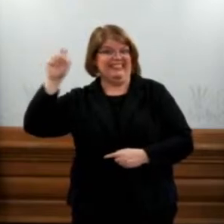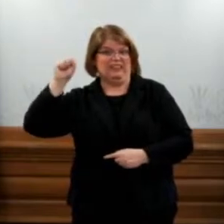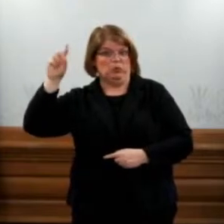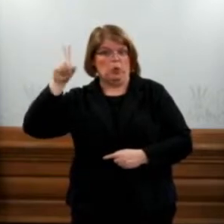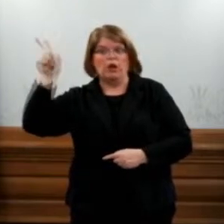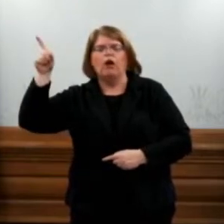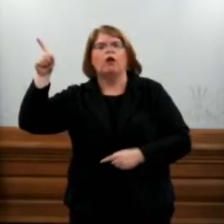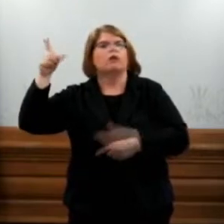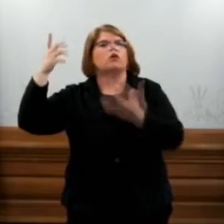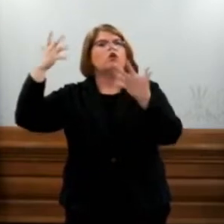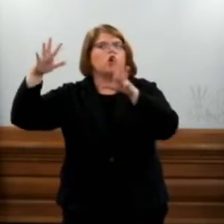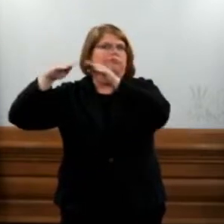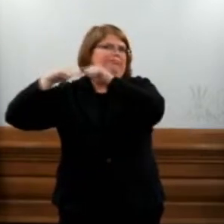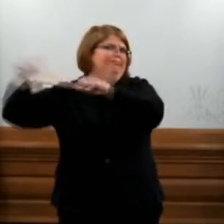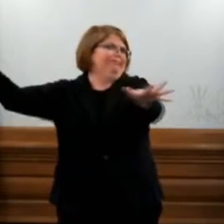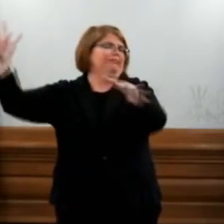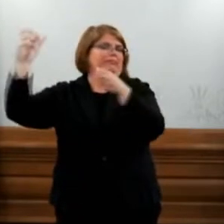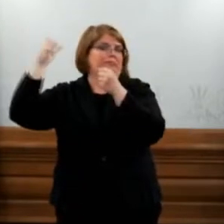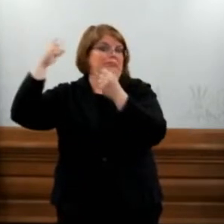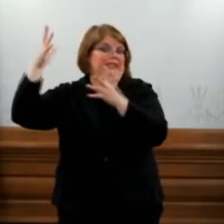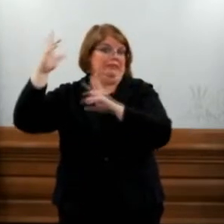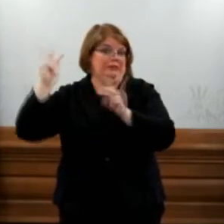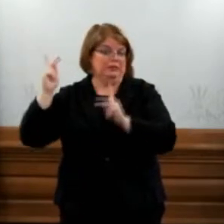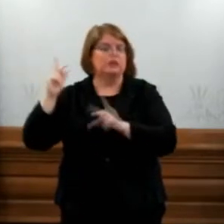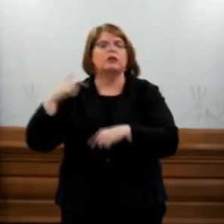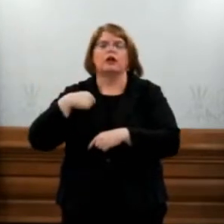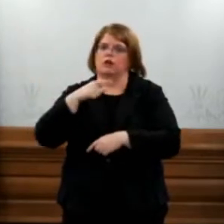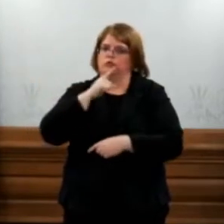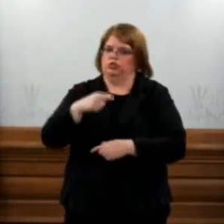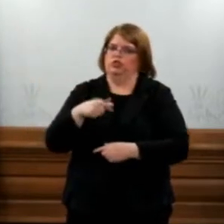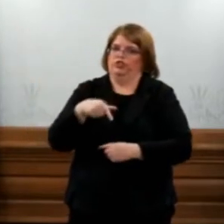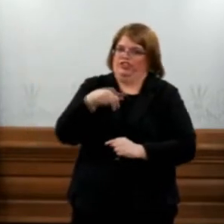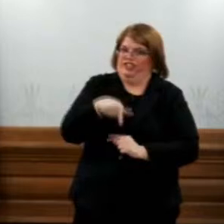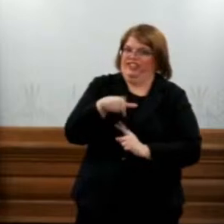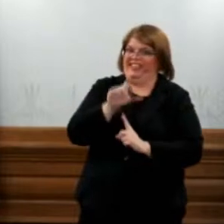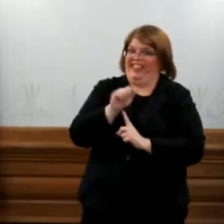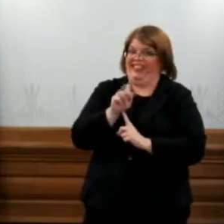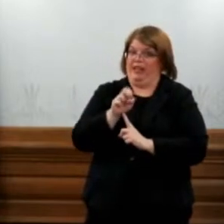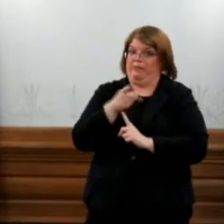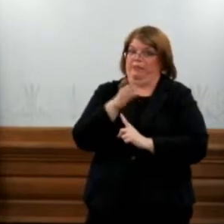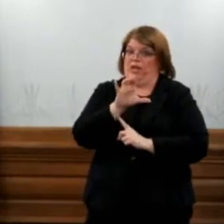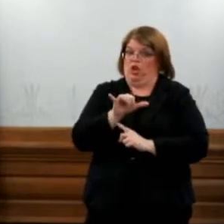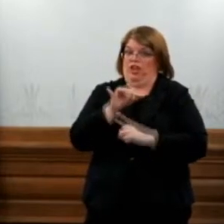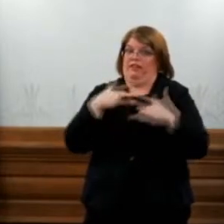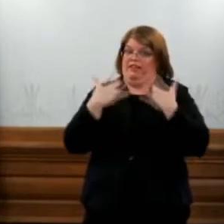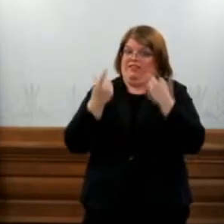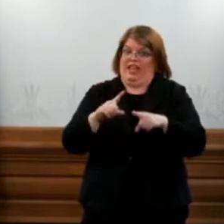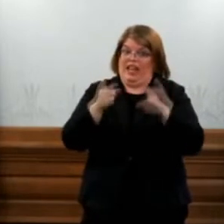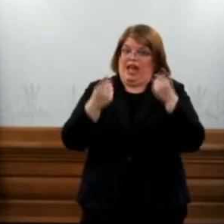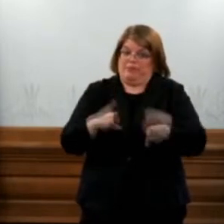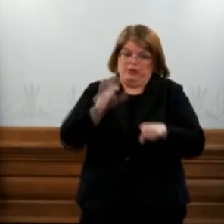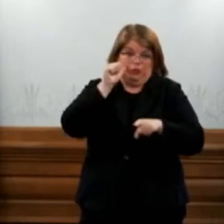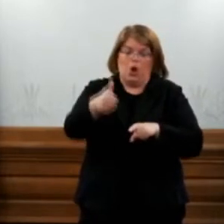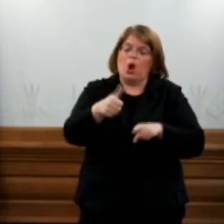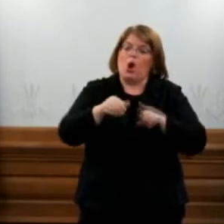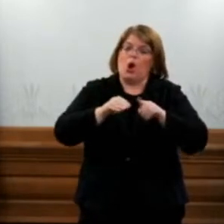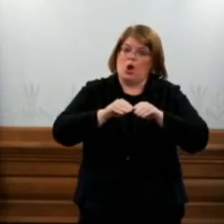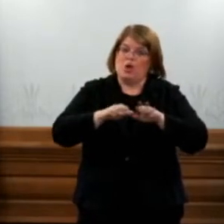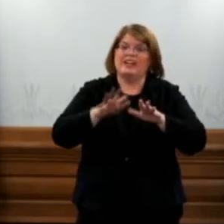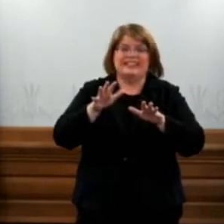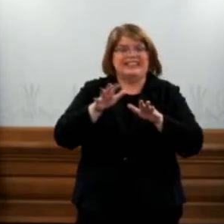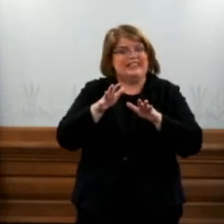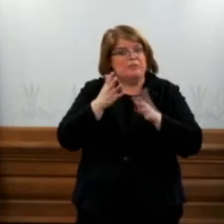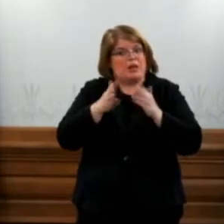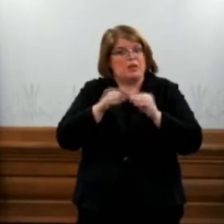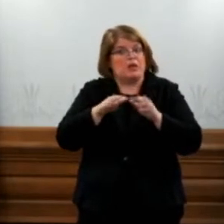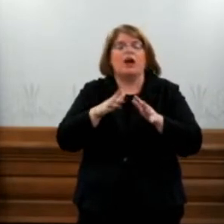14 states already. I'm sure we'll see an outbreak related to this Lake Perry event. What I would do is put out a plea that if you do go